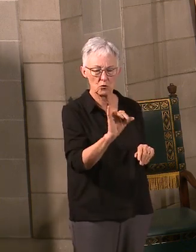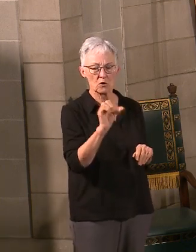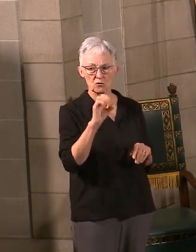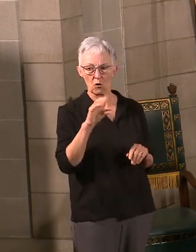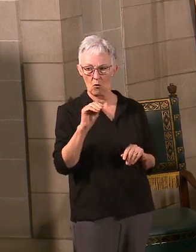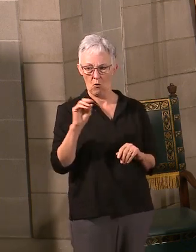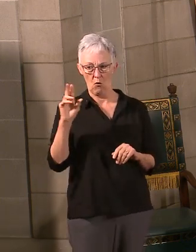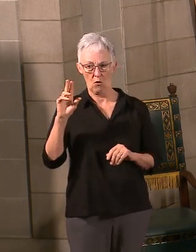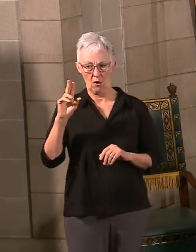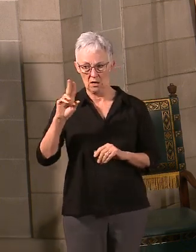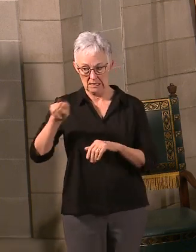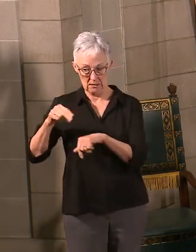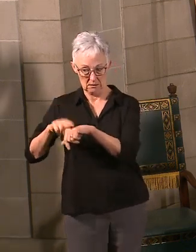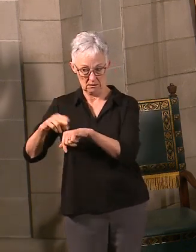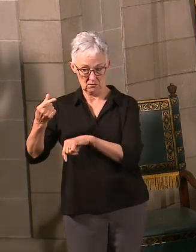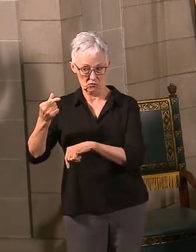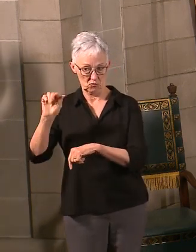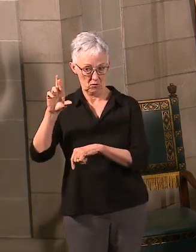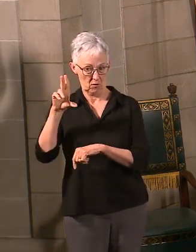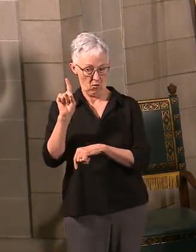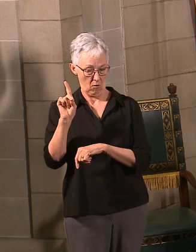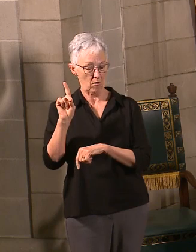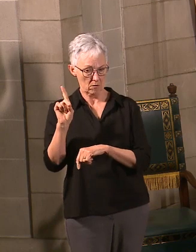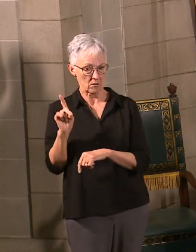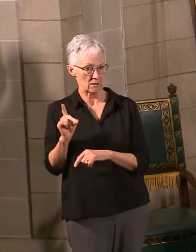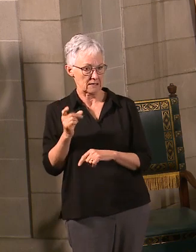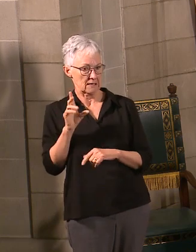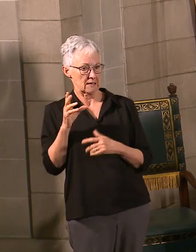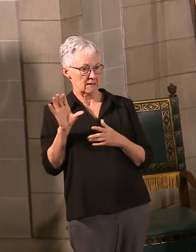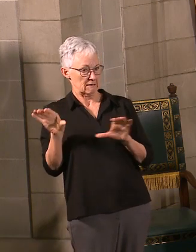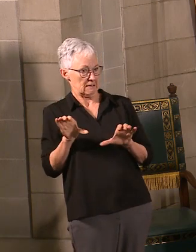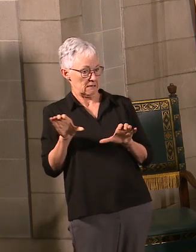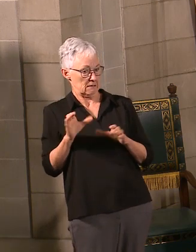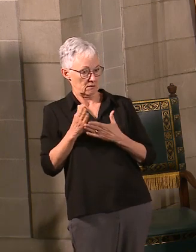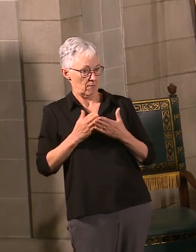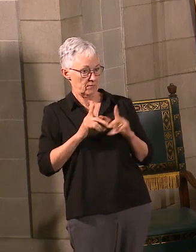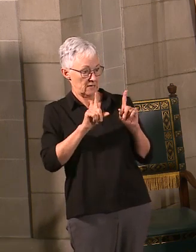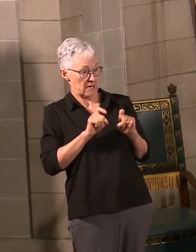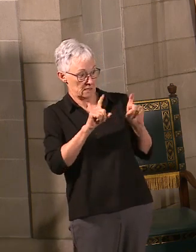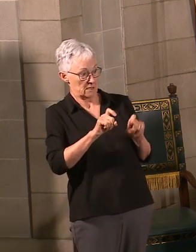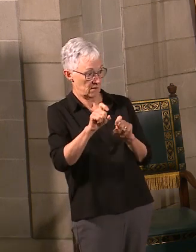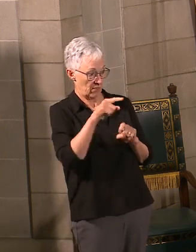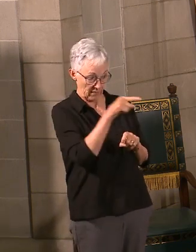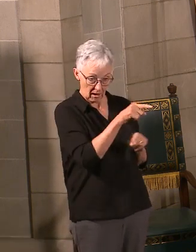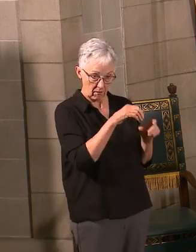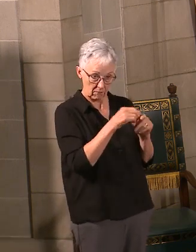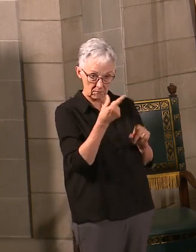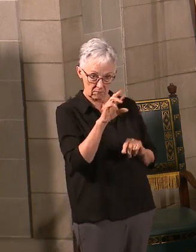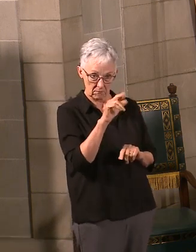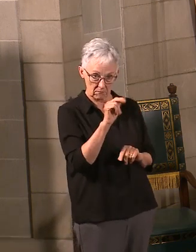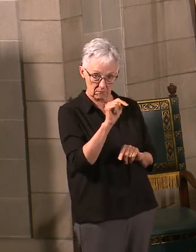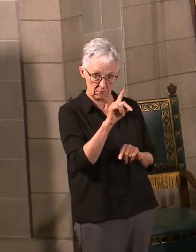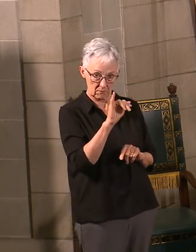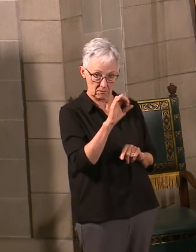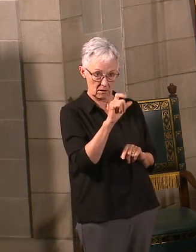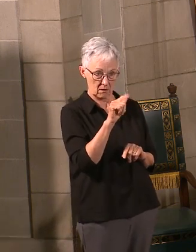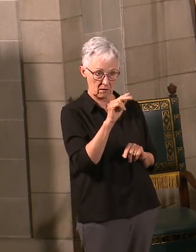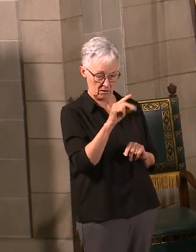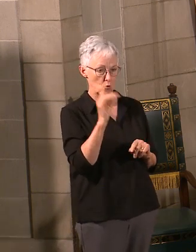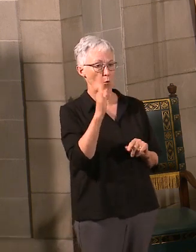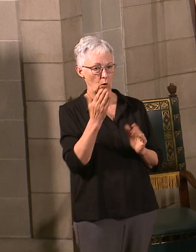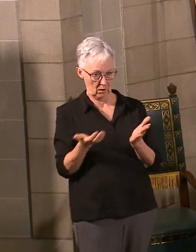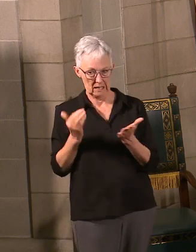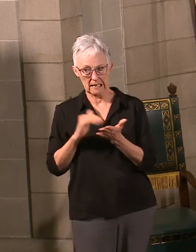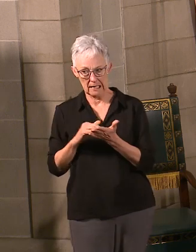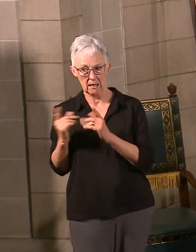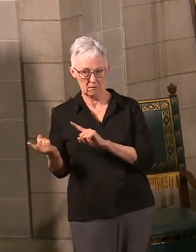or Sunday and doing more testing. So we are deploying resources to be able to address it. It's certainly something where people are working very, very hard in Grand Island,